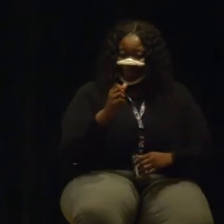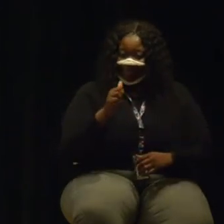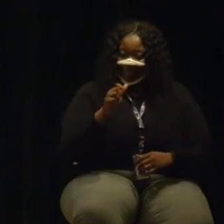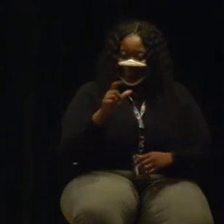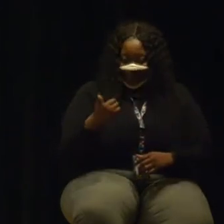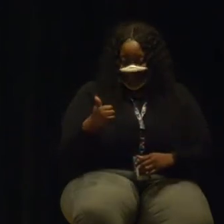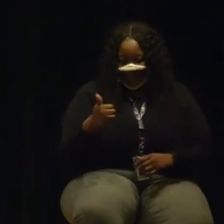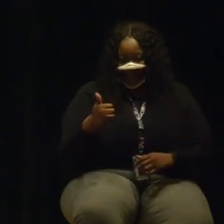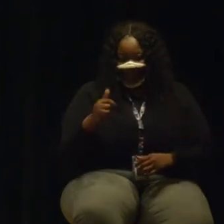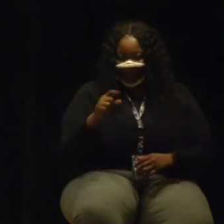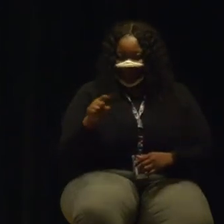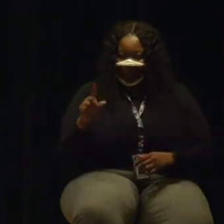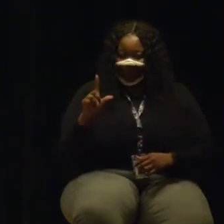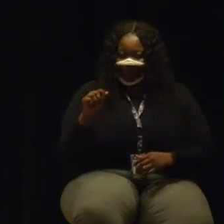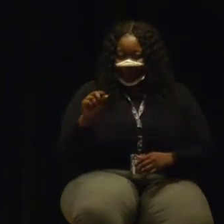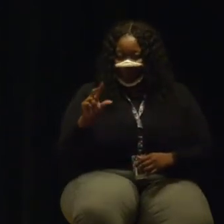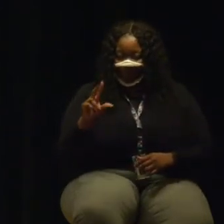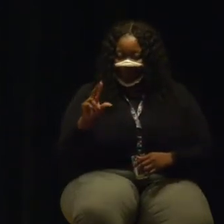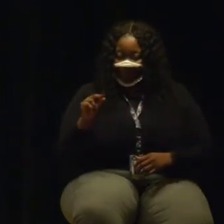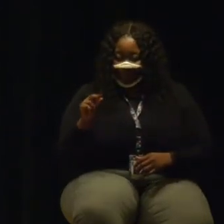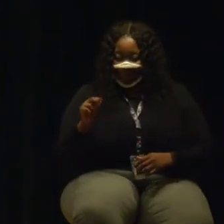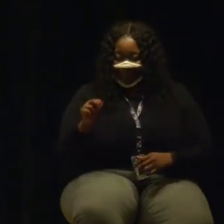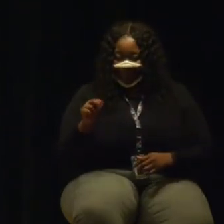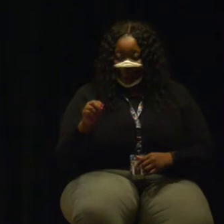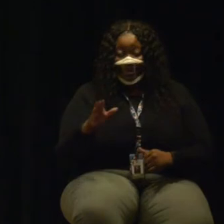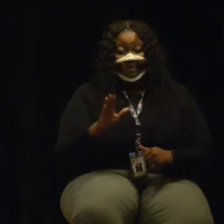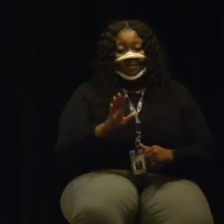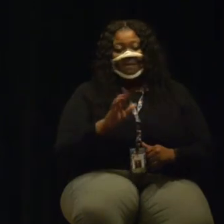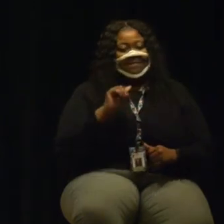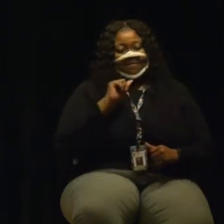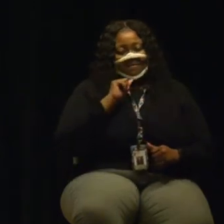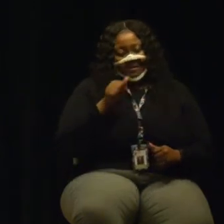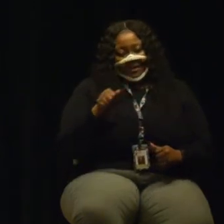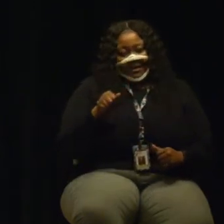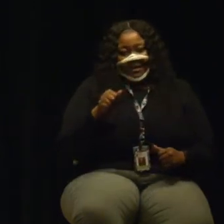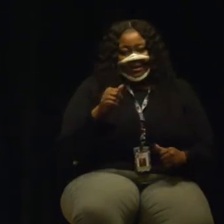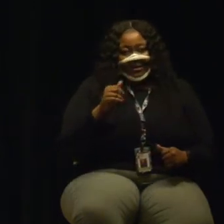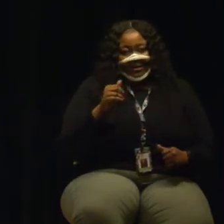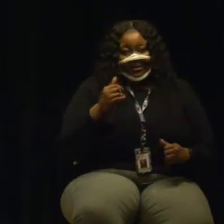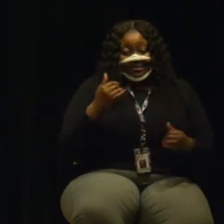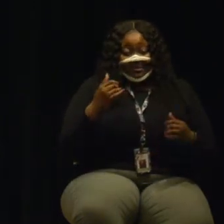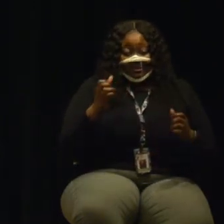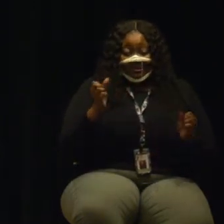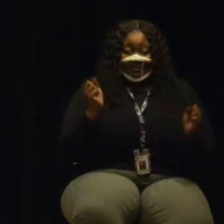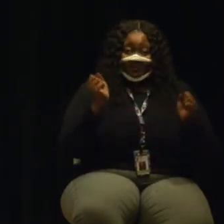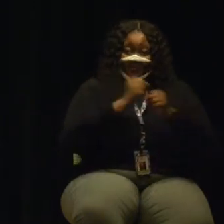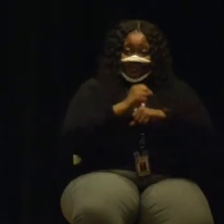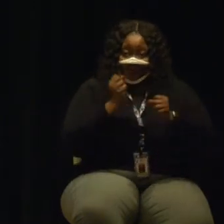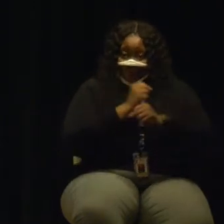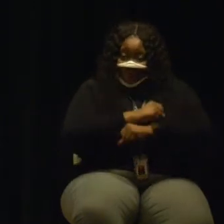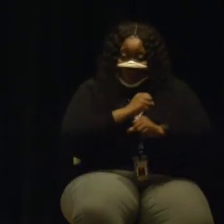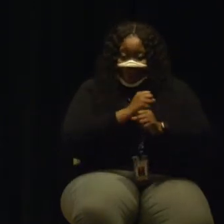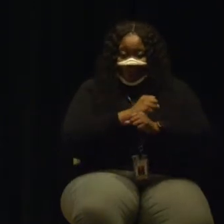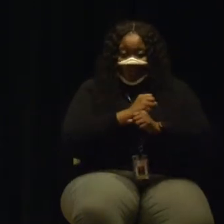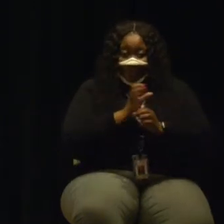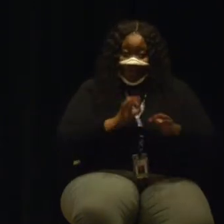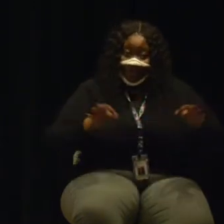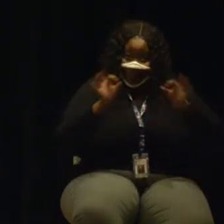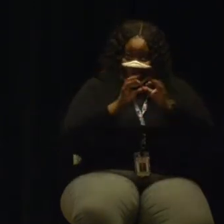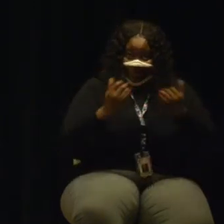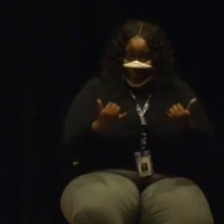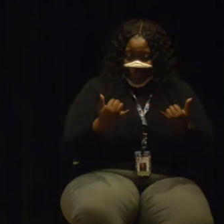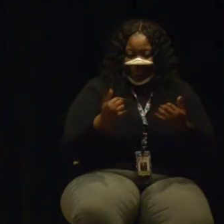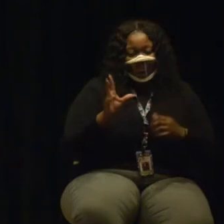because boxing isn't important like that anymore to most people. Like as soon as boxing became irrelevant or became less relevant,